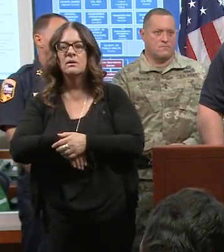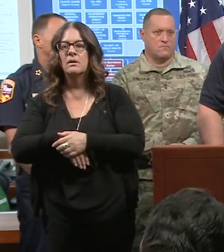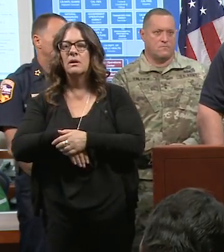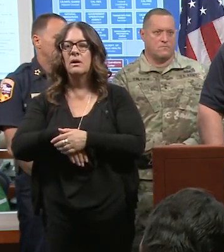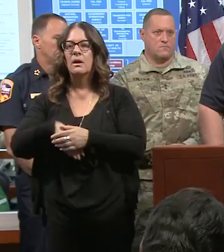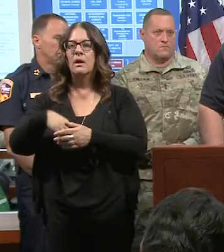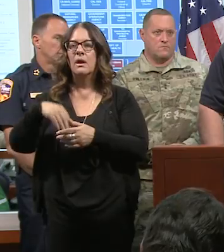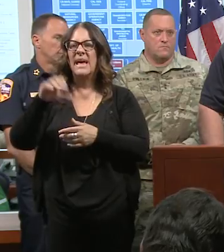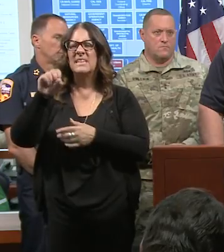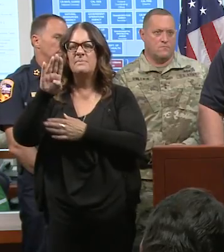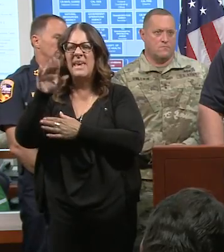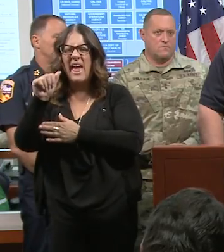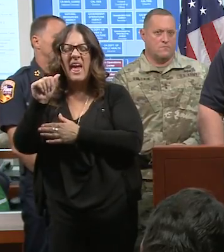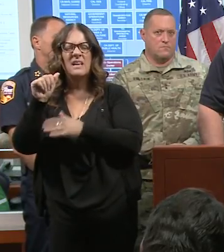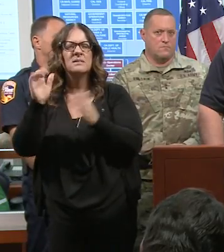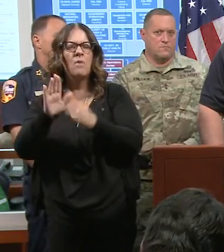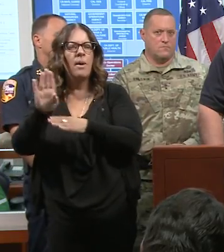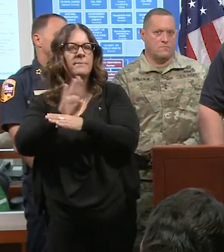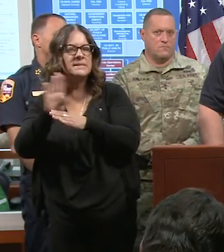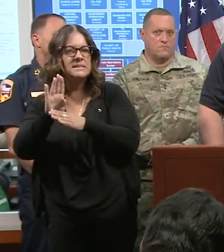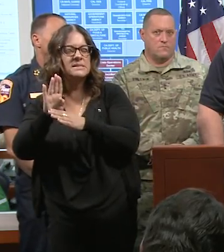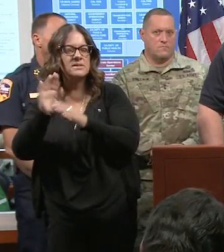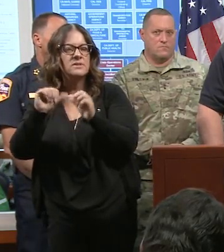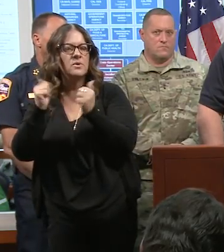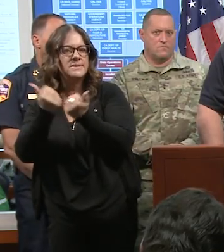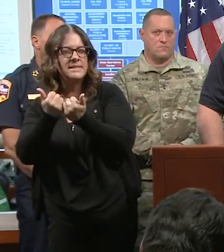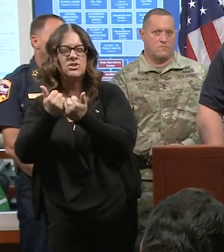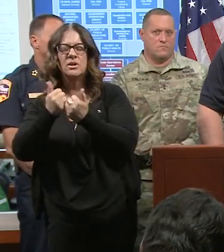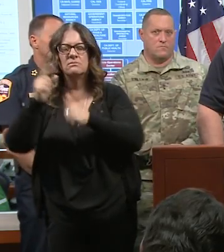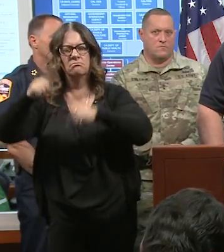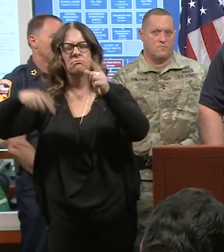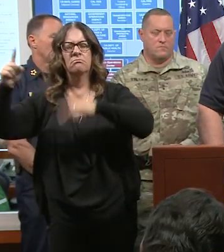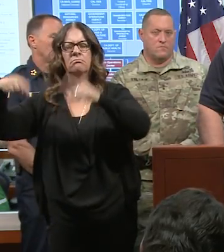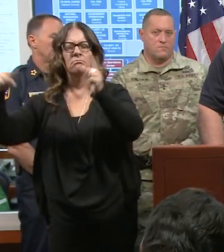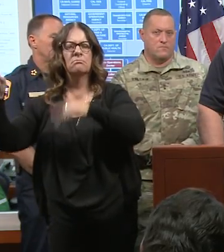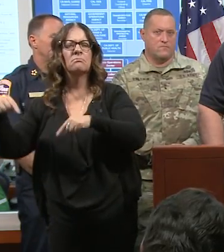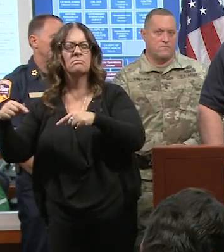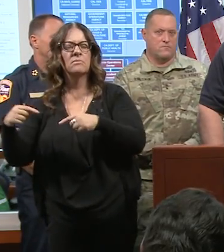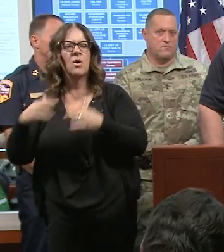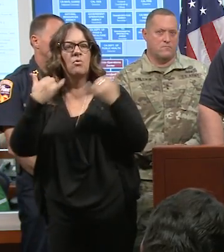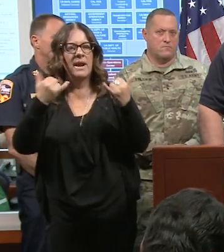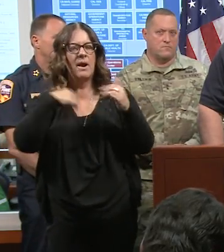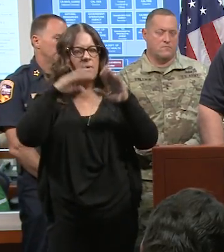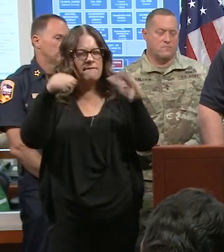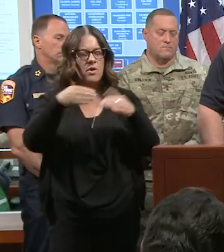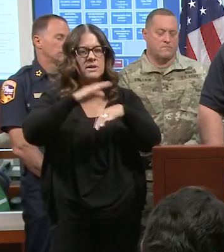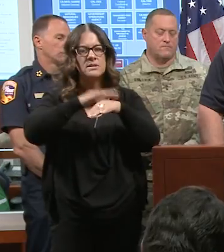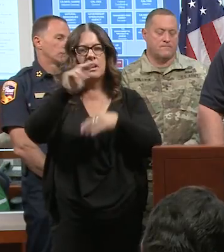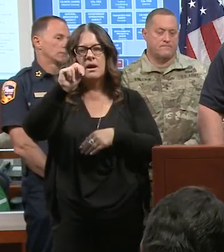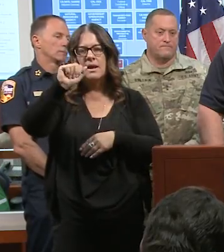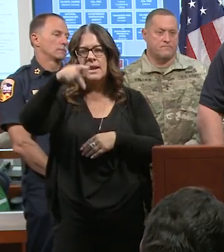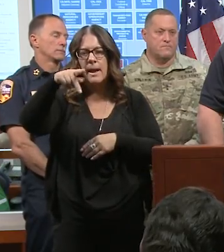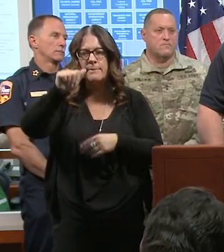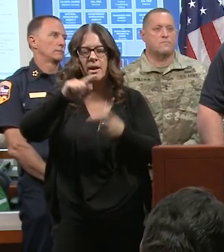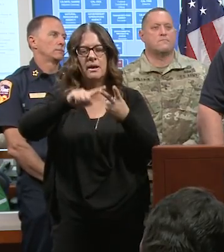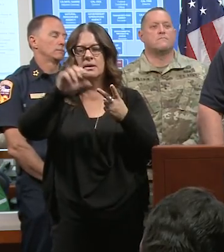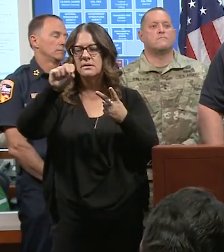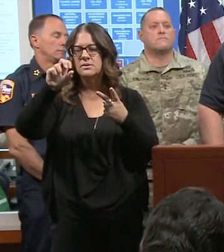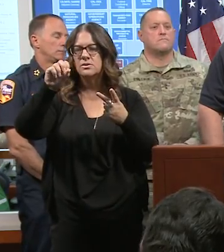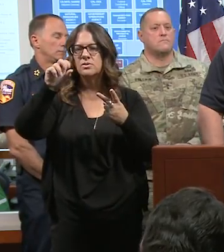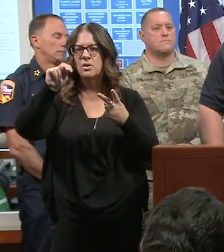small interest loans. So we're looking at all those today. We're primarily focused today on Sonoma and Napa, and we'll get out to other areas